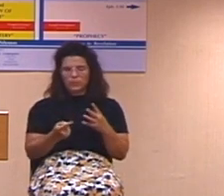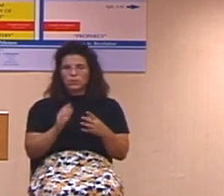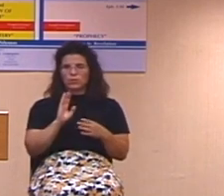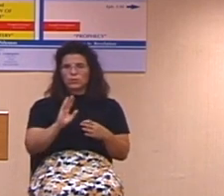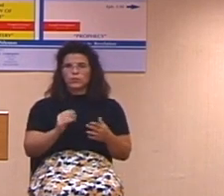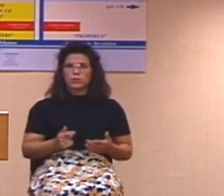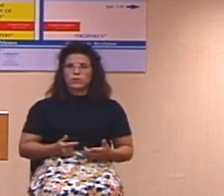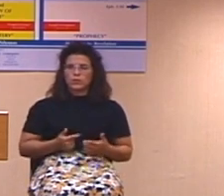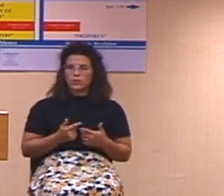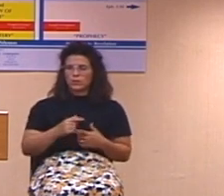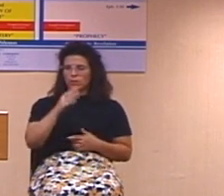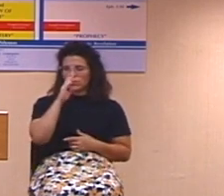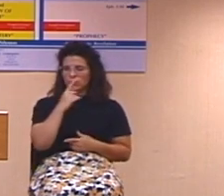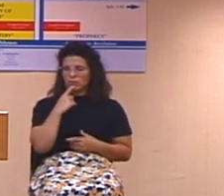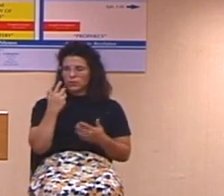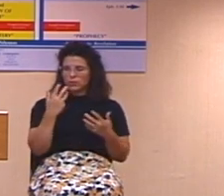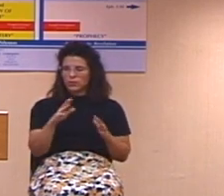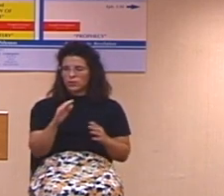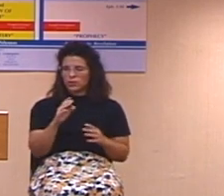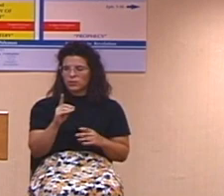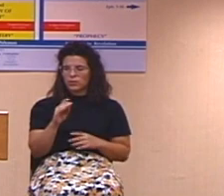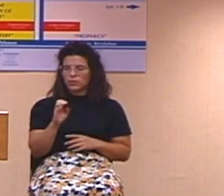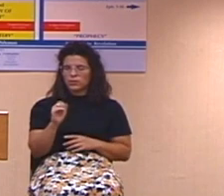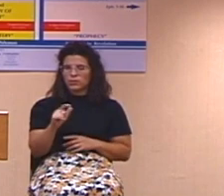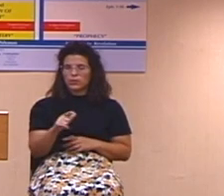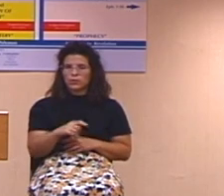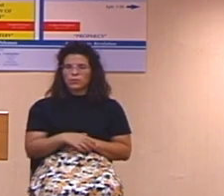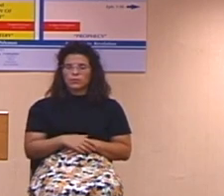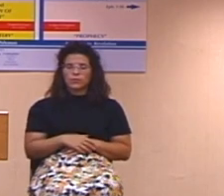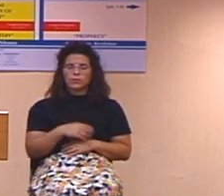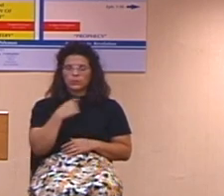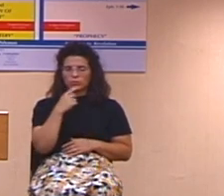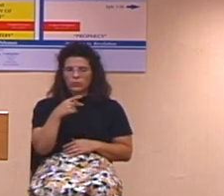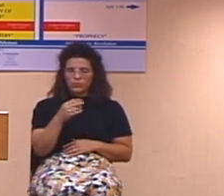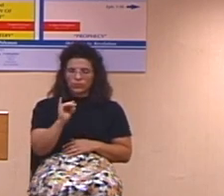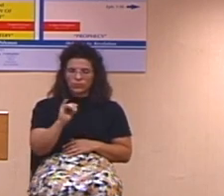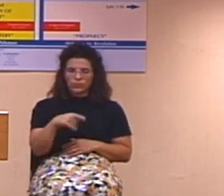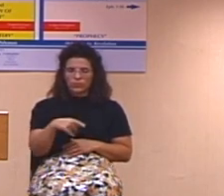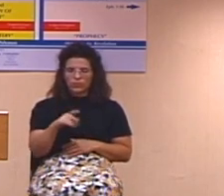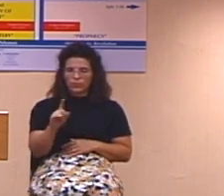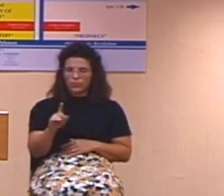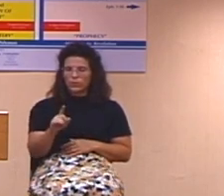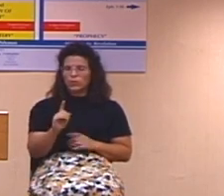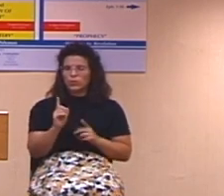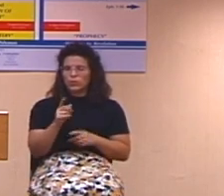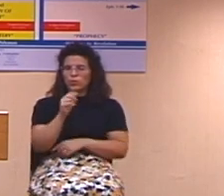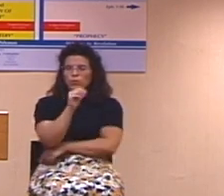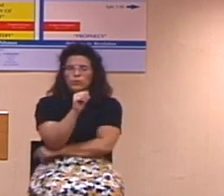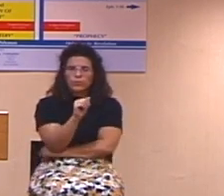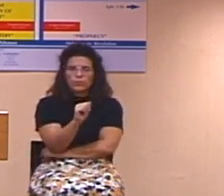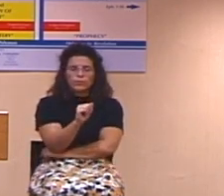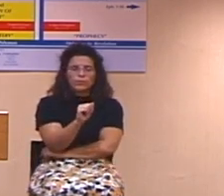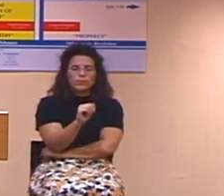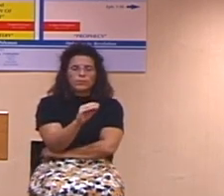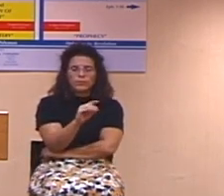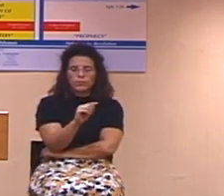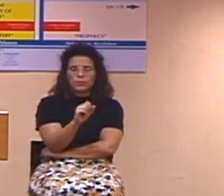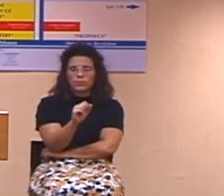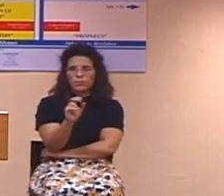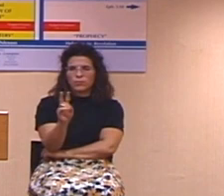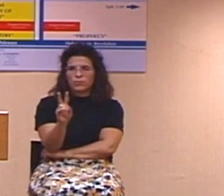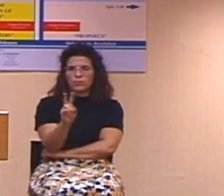God says it's a done deal. I told you Philippians 1, right? Look at Acts 2. I said this a minute